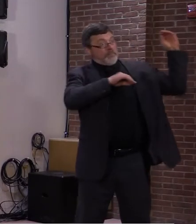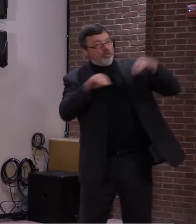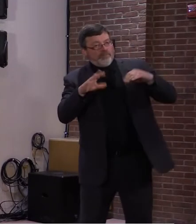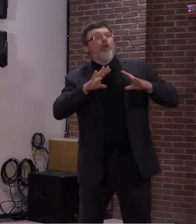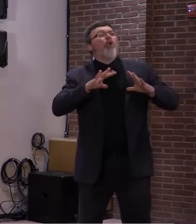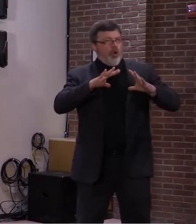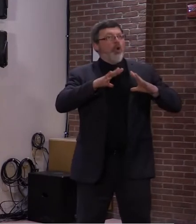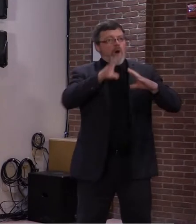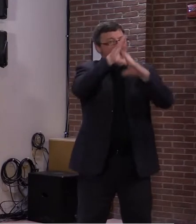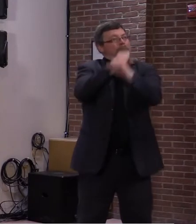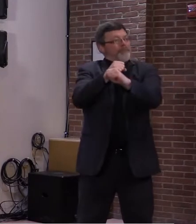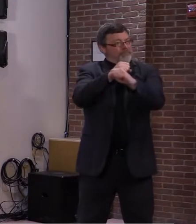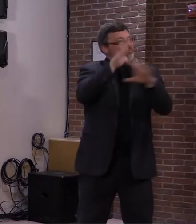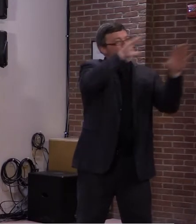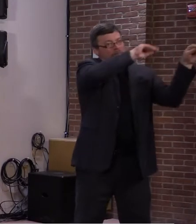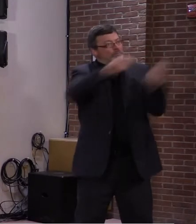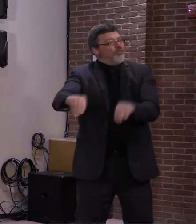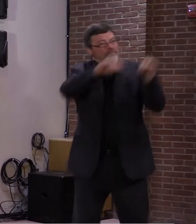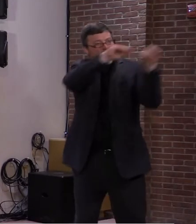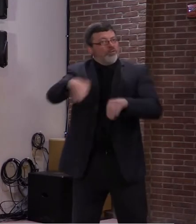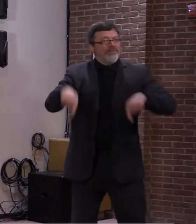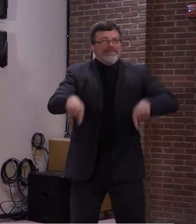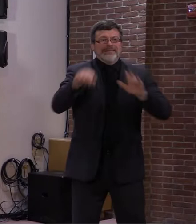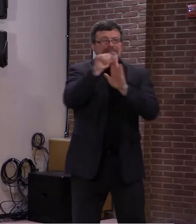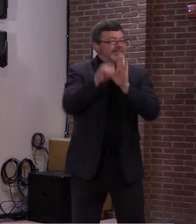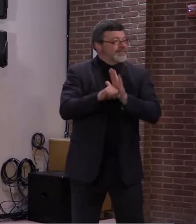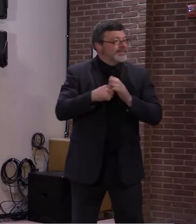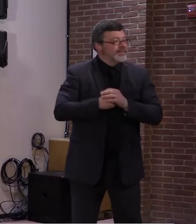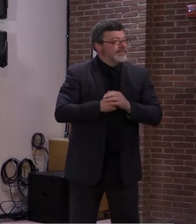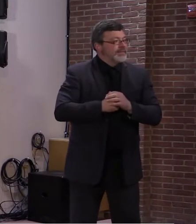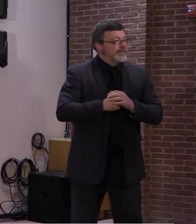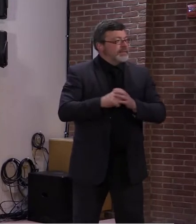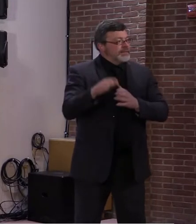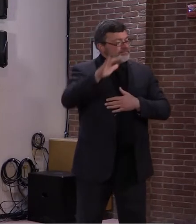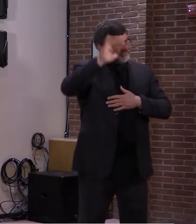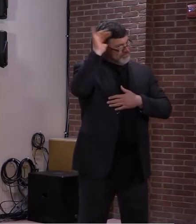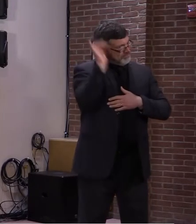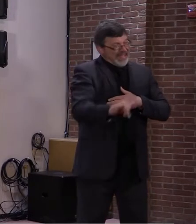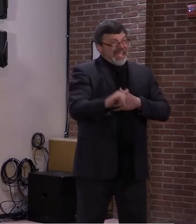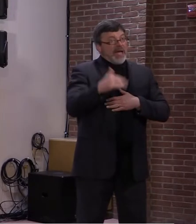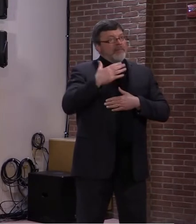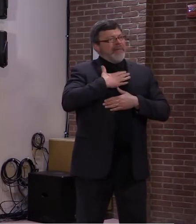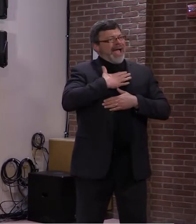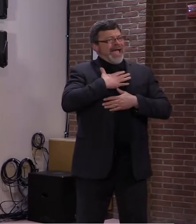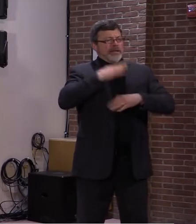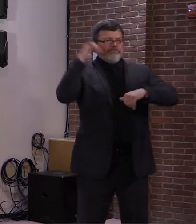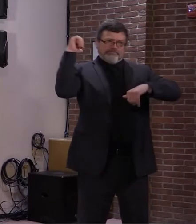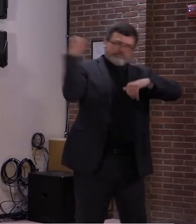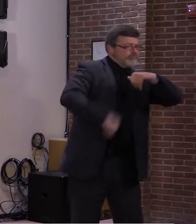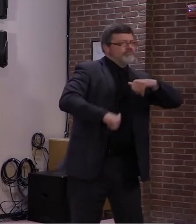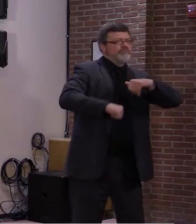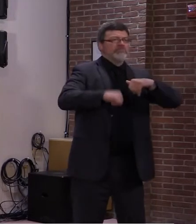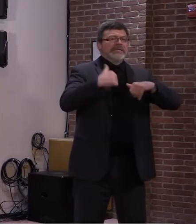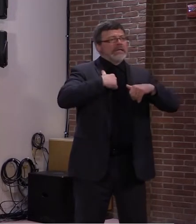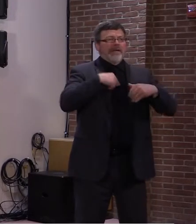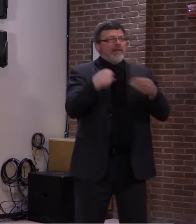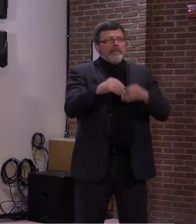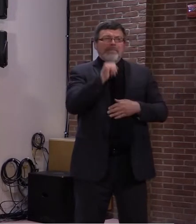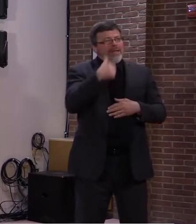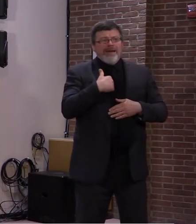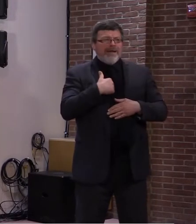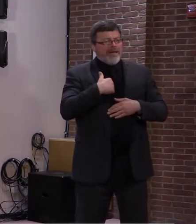budget, and why it's a line in the sand for me. If we're going to reverse these trends that have plagued us for